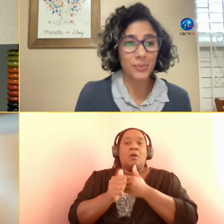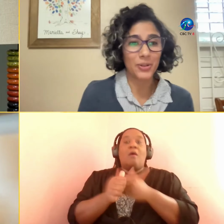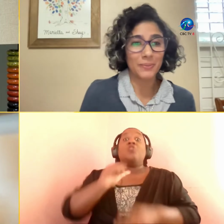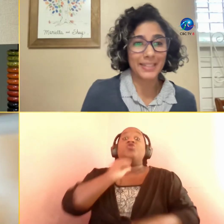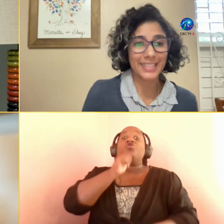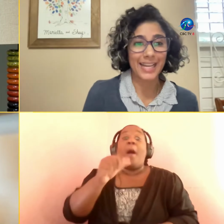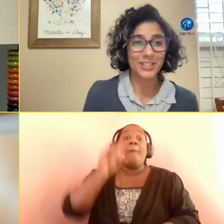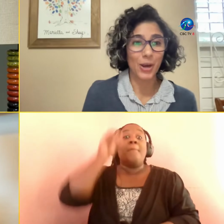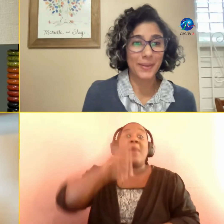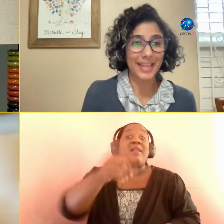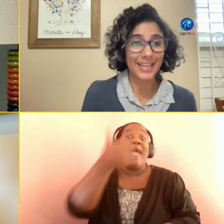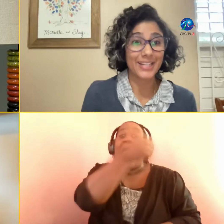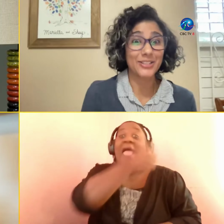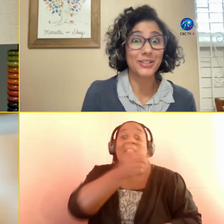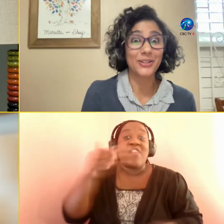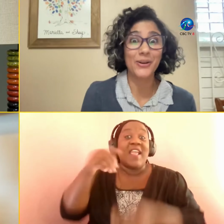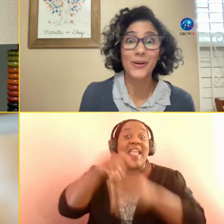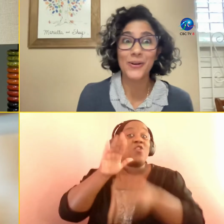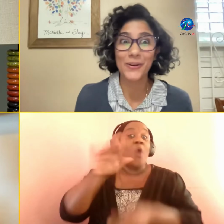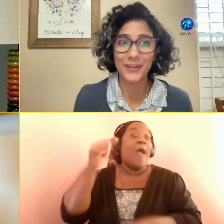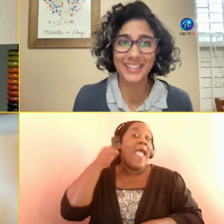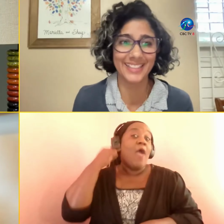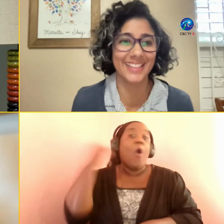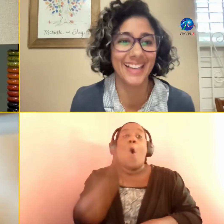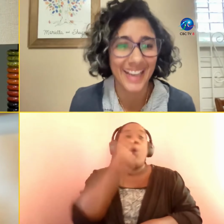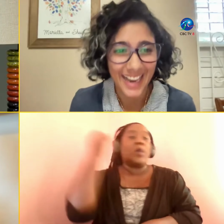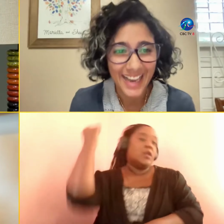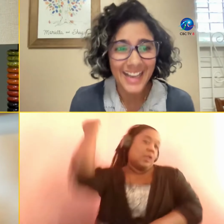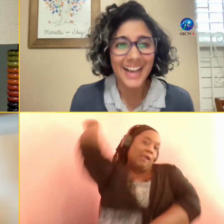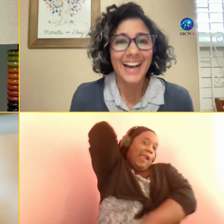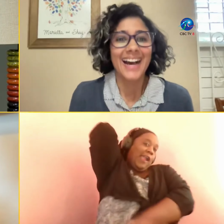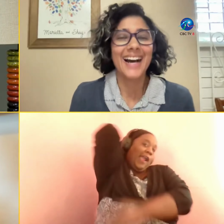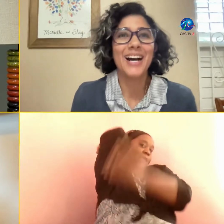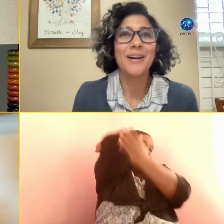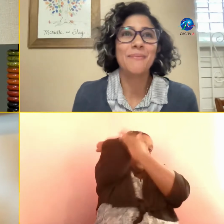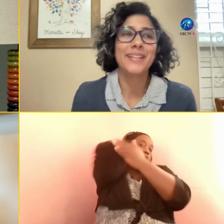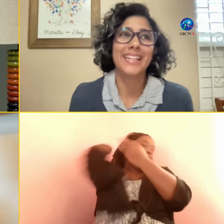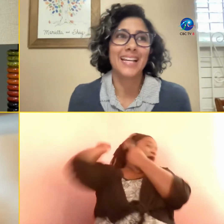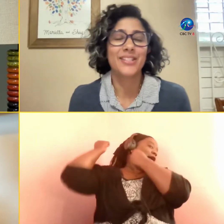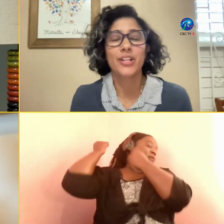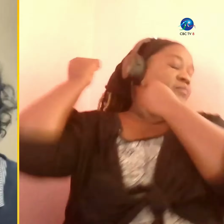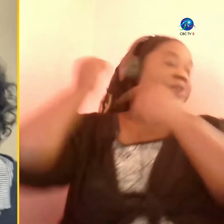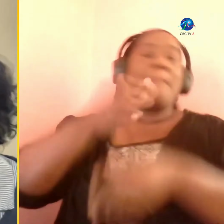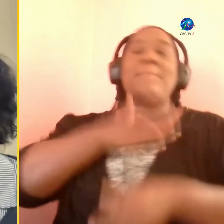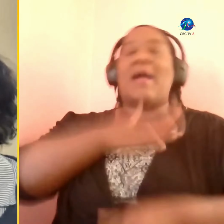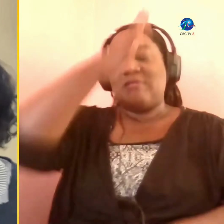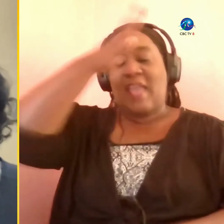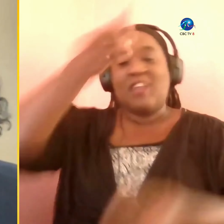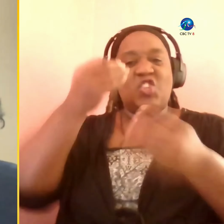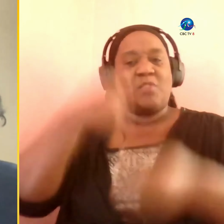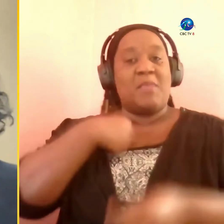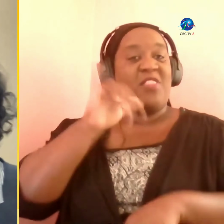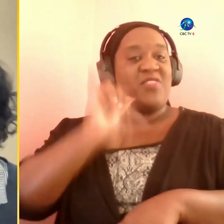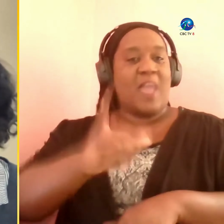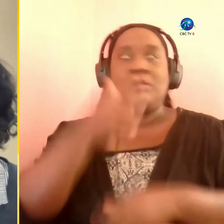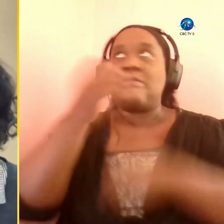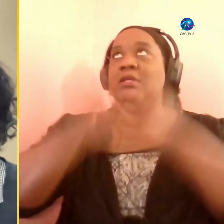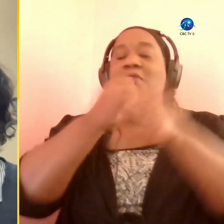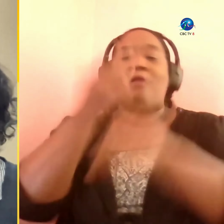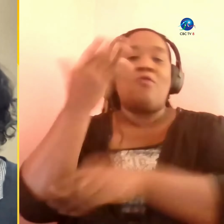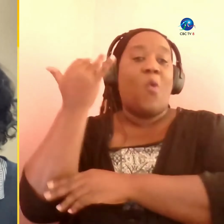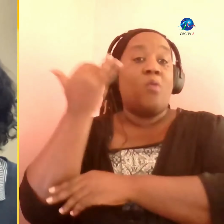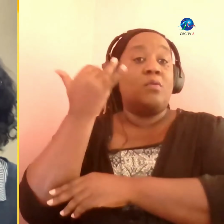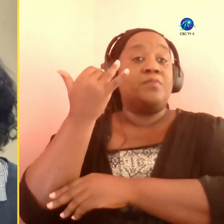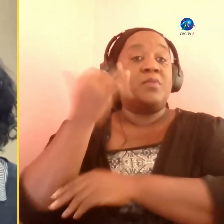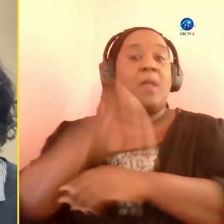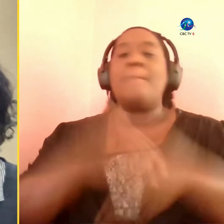your ear, but your elbow. My dad taught me my ears. Really? Oh, but yes, there's so many dangers, one of them being,